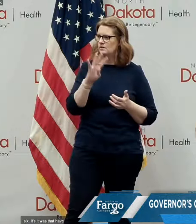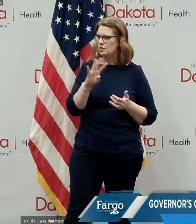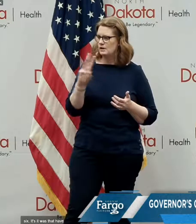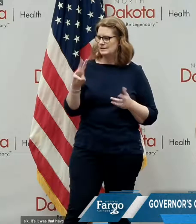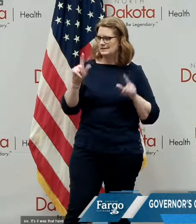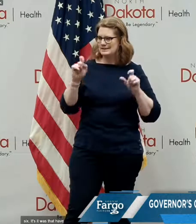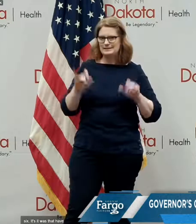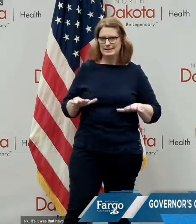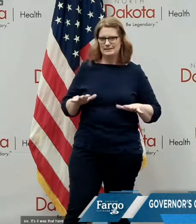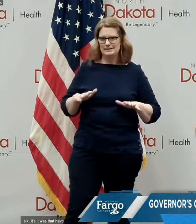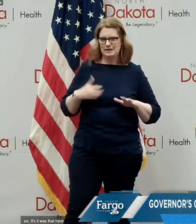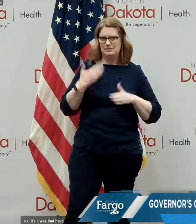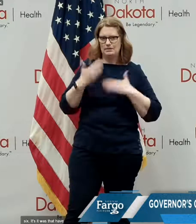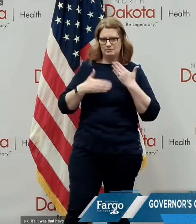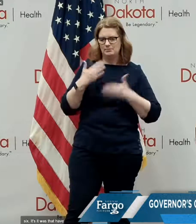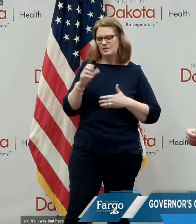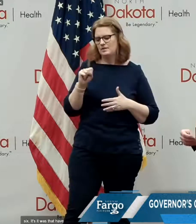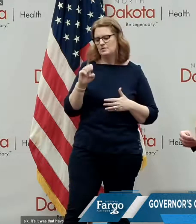546, just so. Okay.